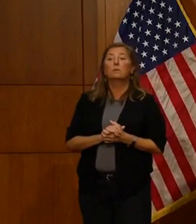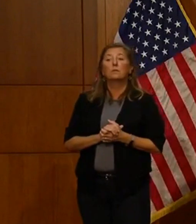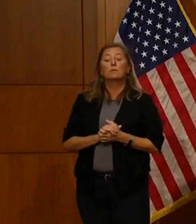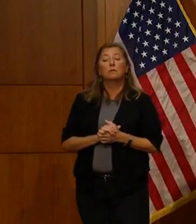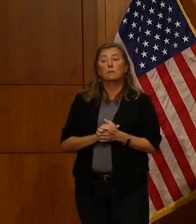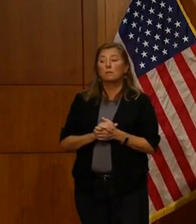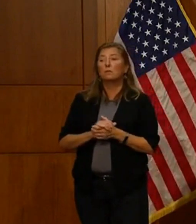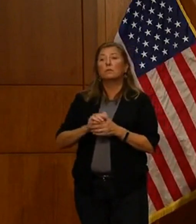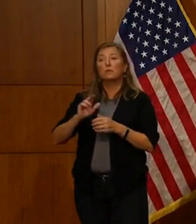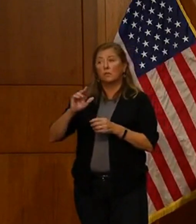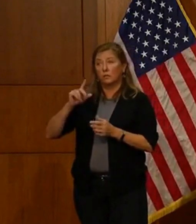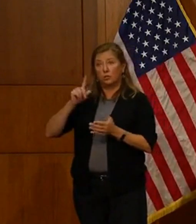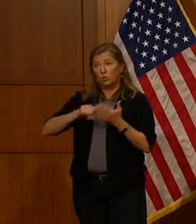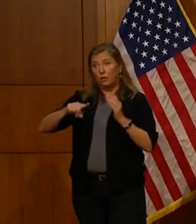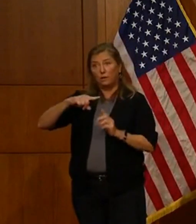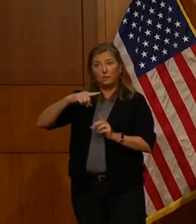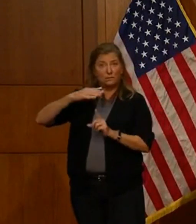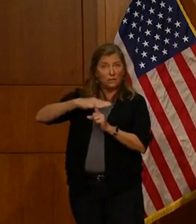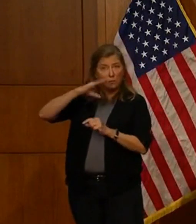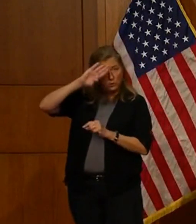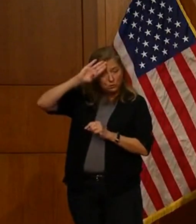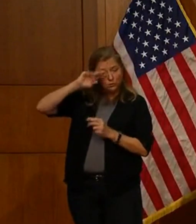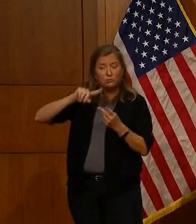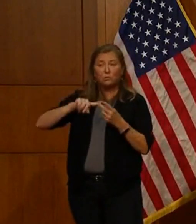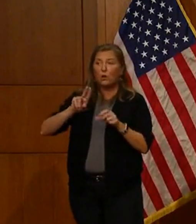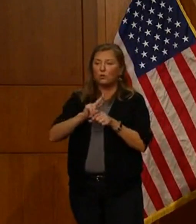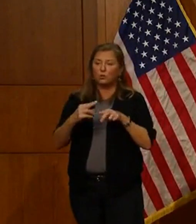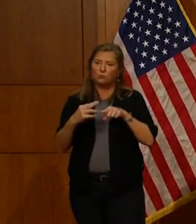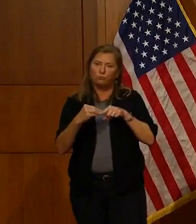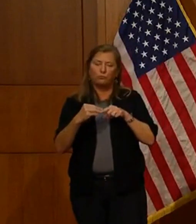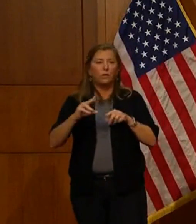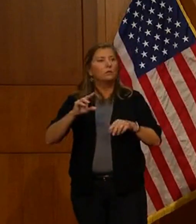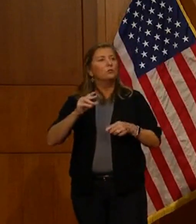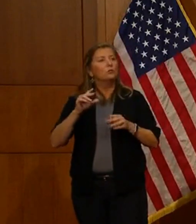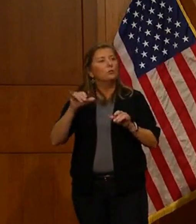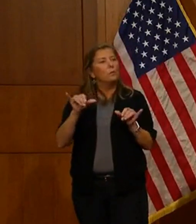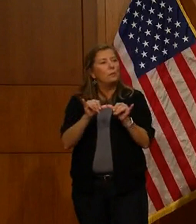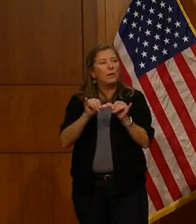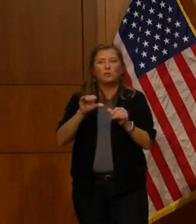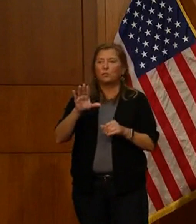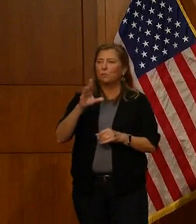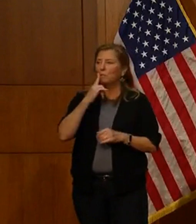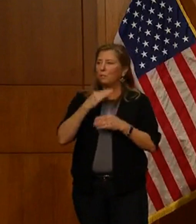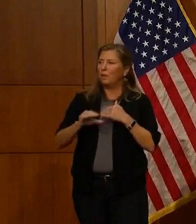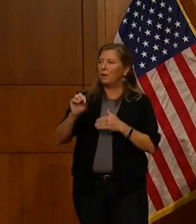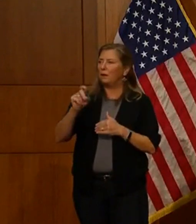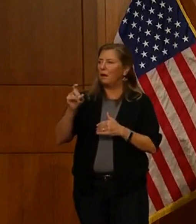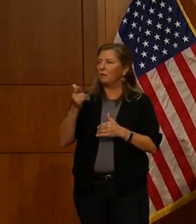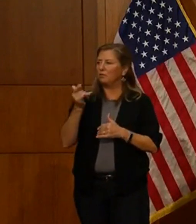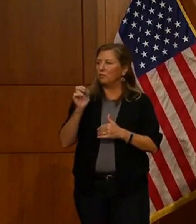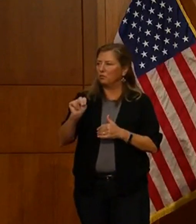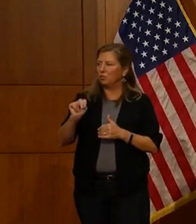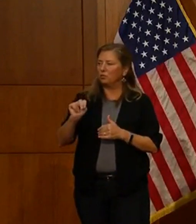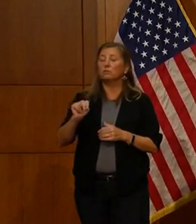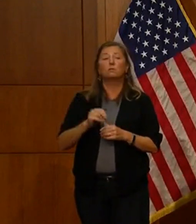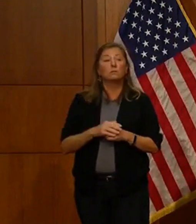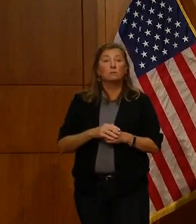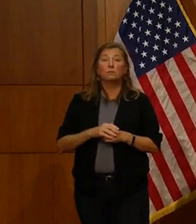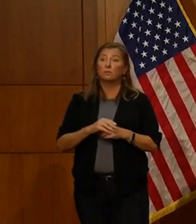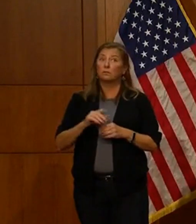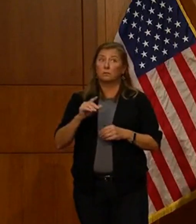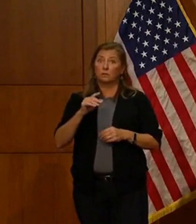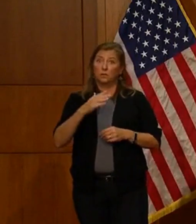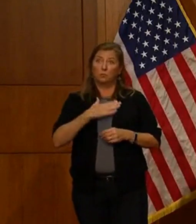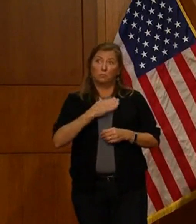thermometer, and we were able to get a blood oximeter to measure our blood oxygen levels. The staff at the mansion